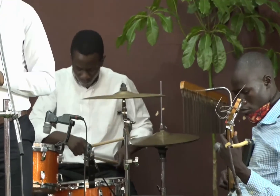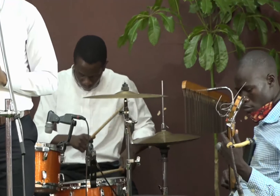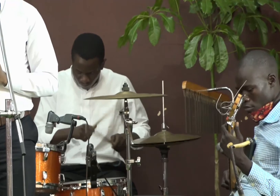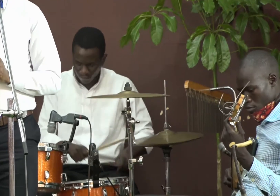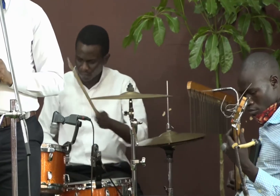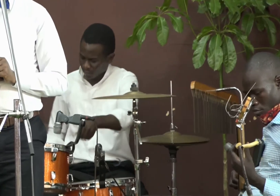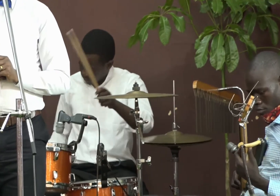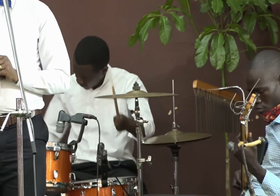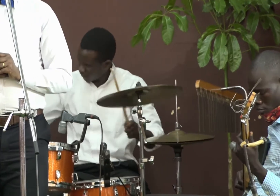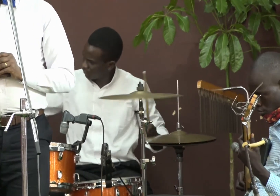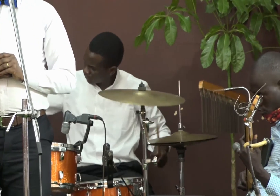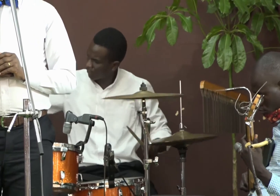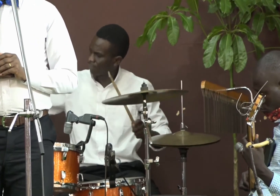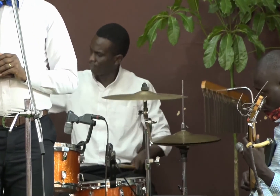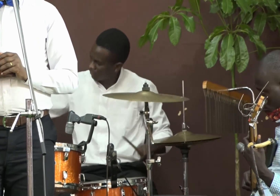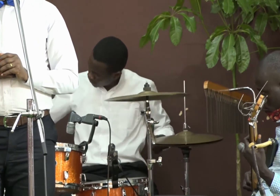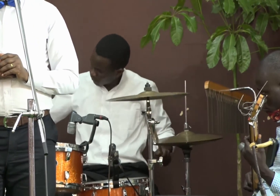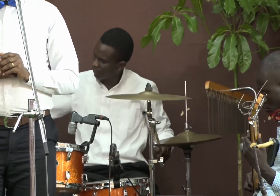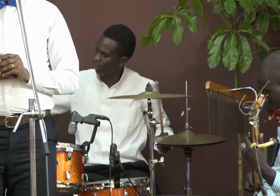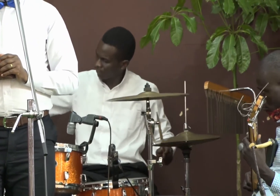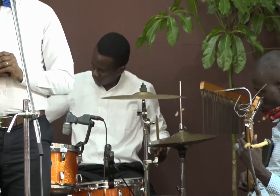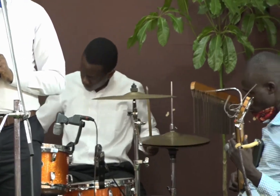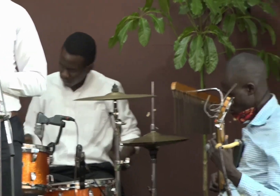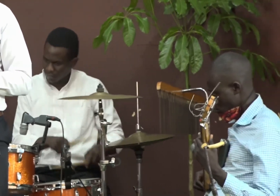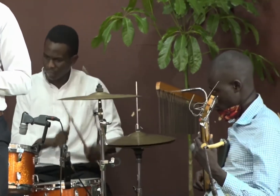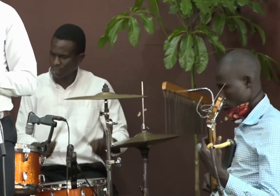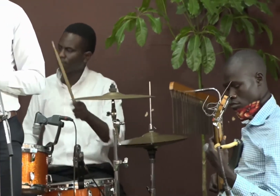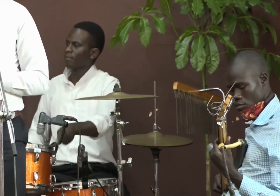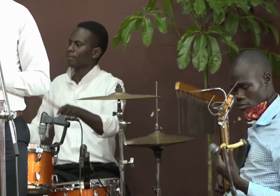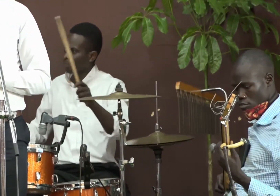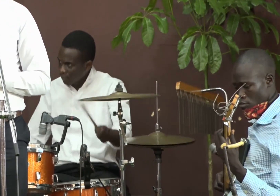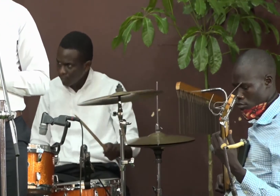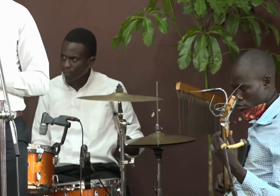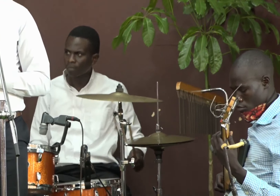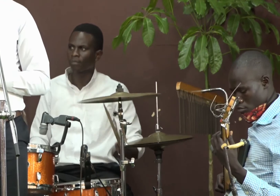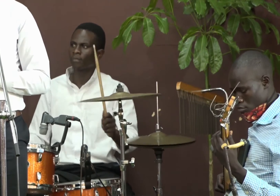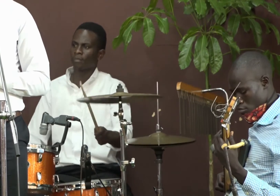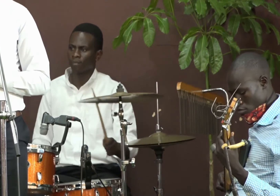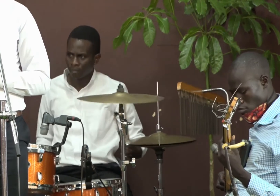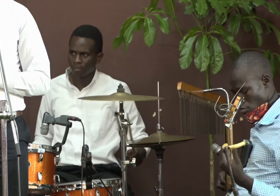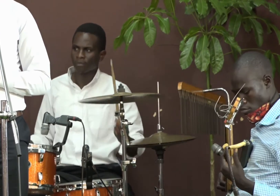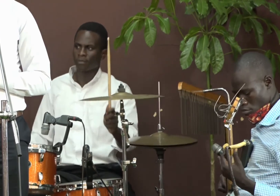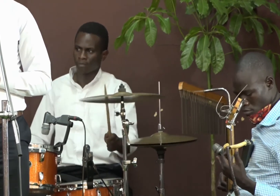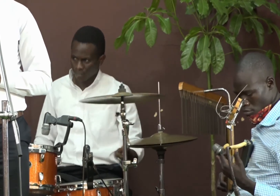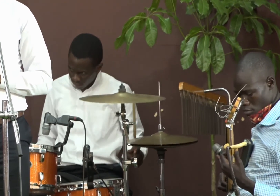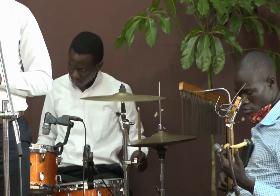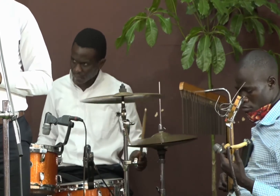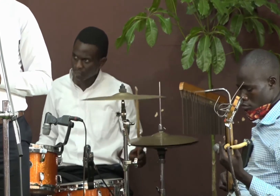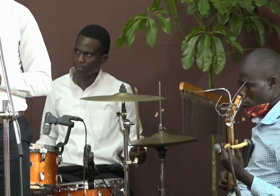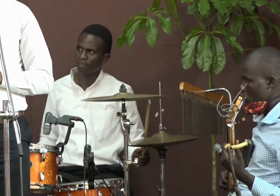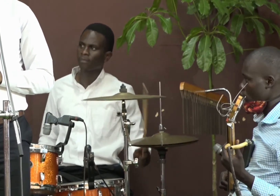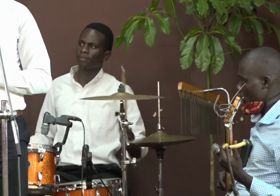love. Oh, you rescued me, you rescued me, and I will stand and